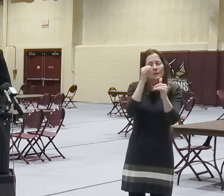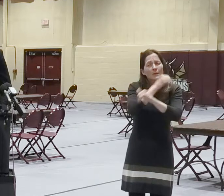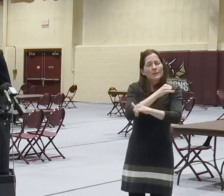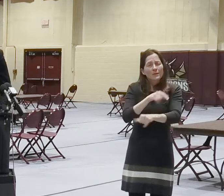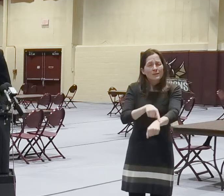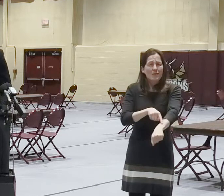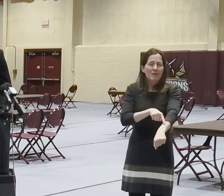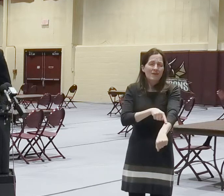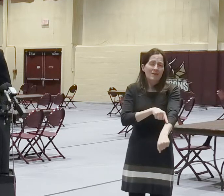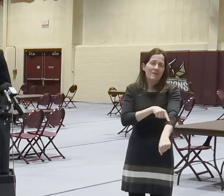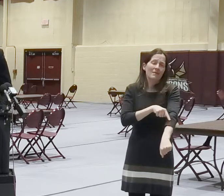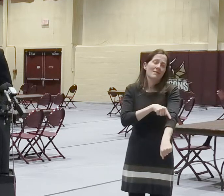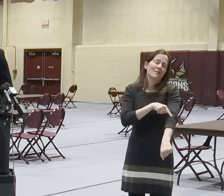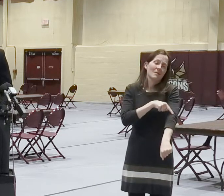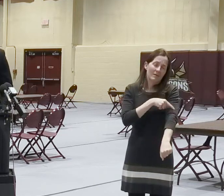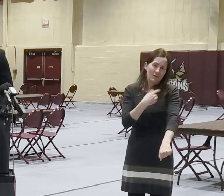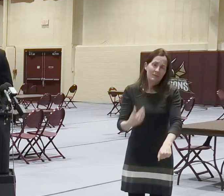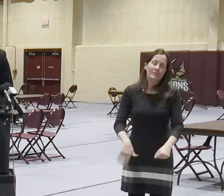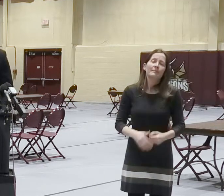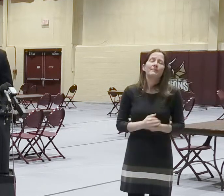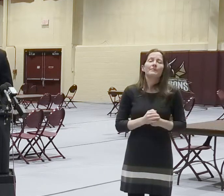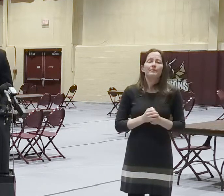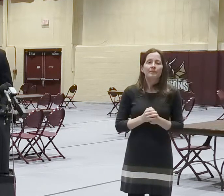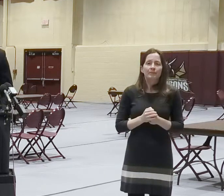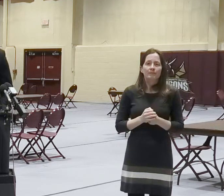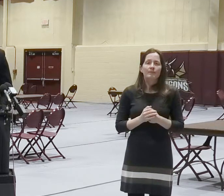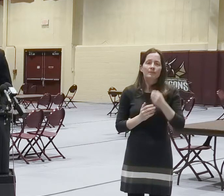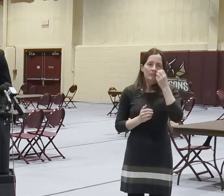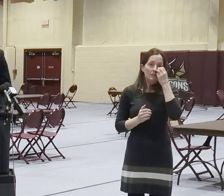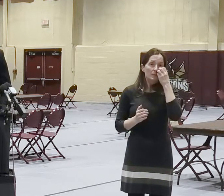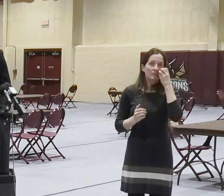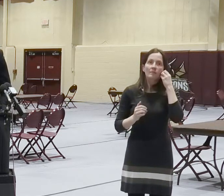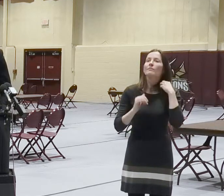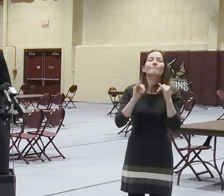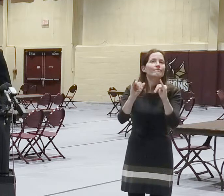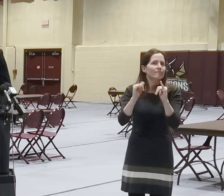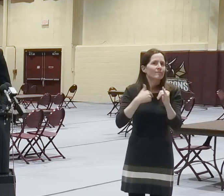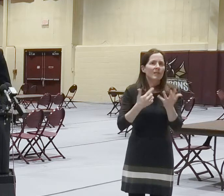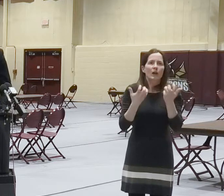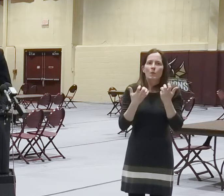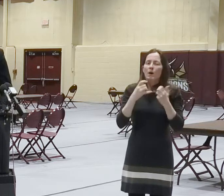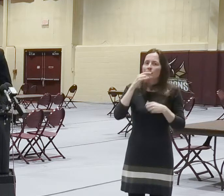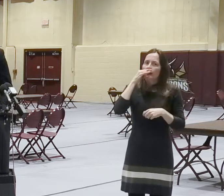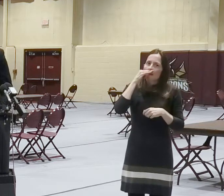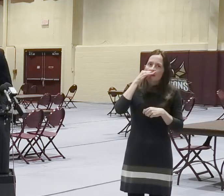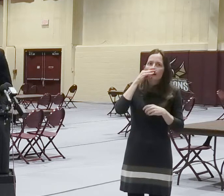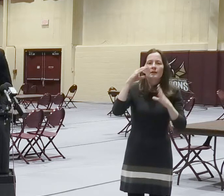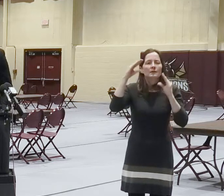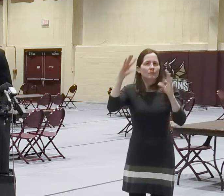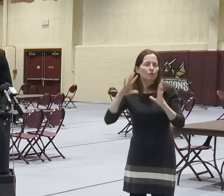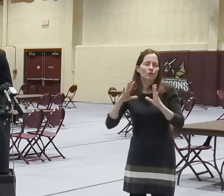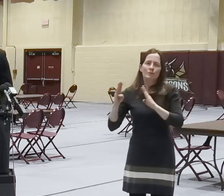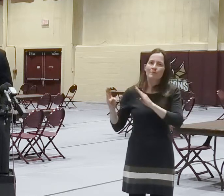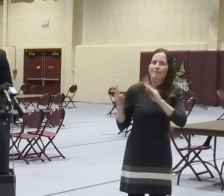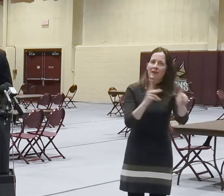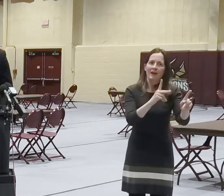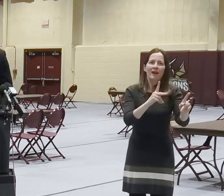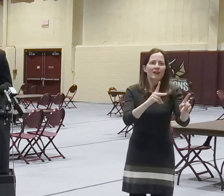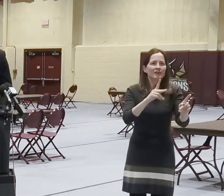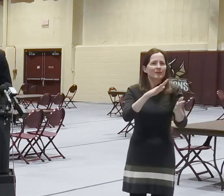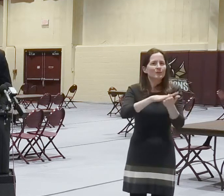time. I want our kids and educators back in school buildings as soon as